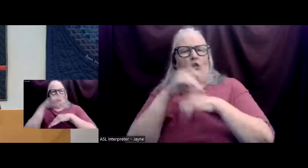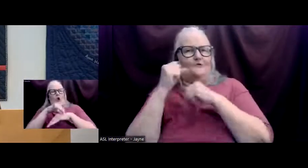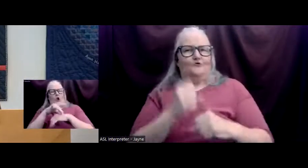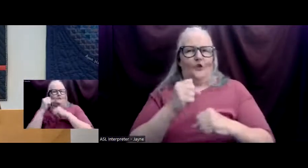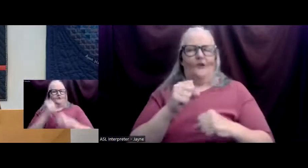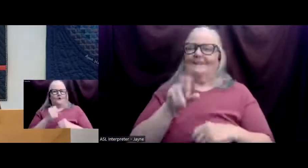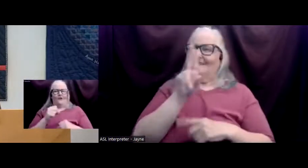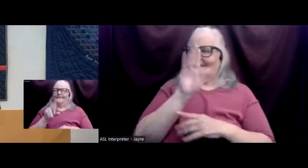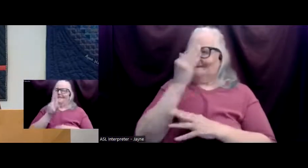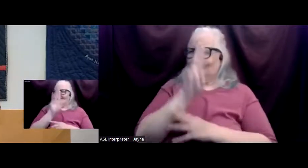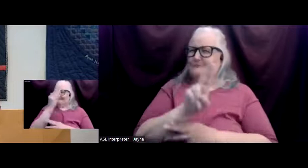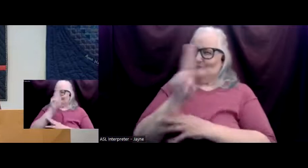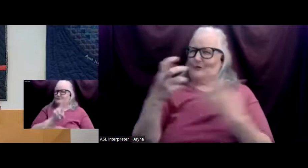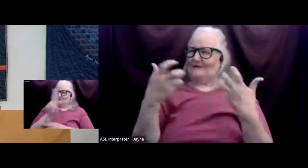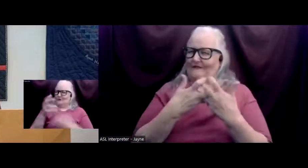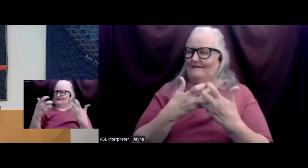that.